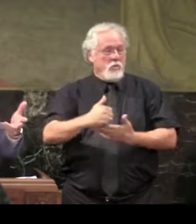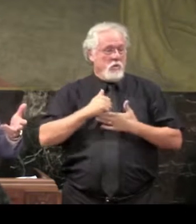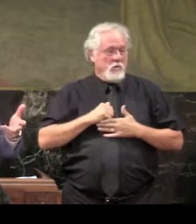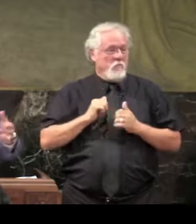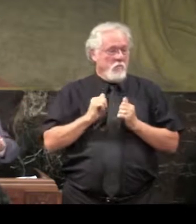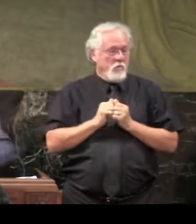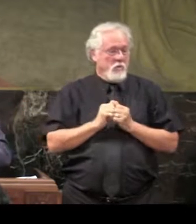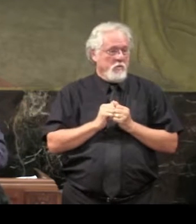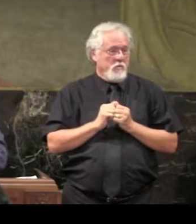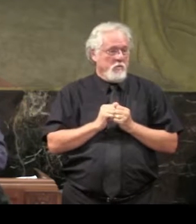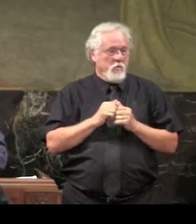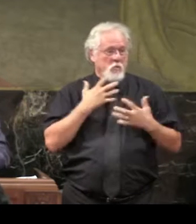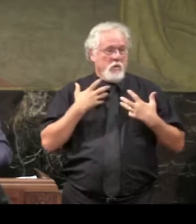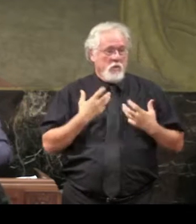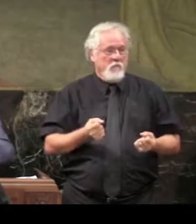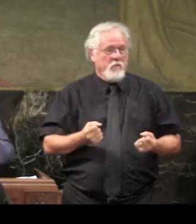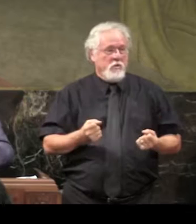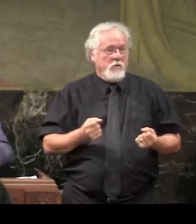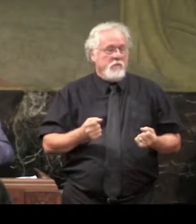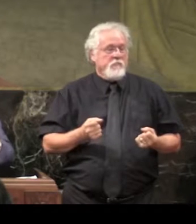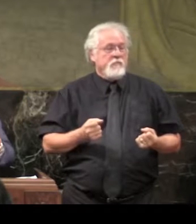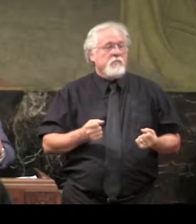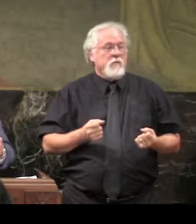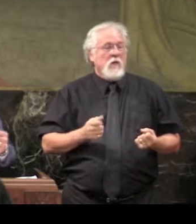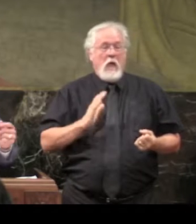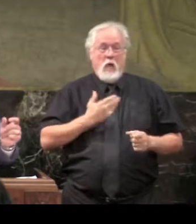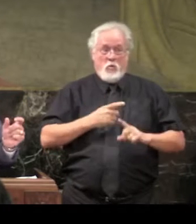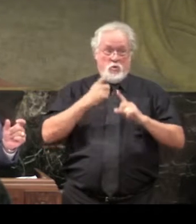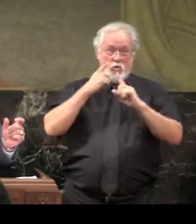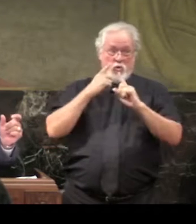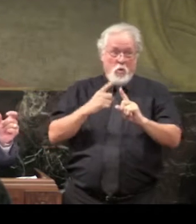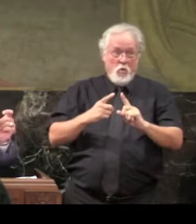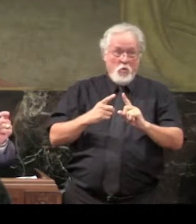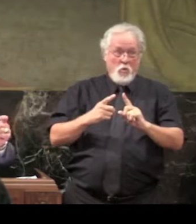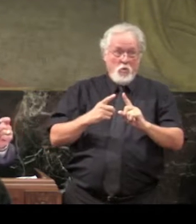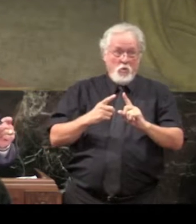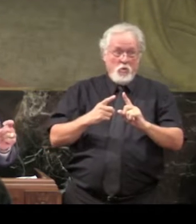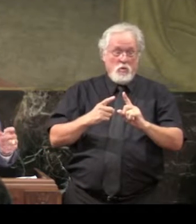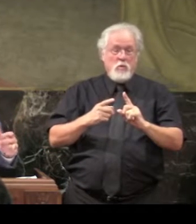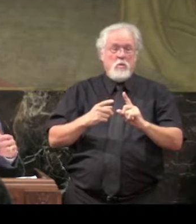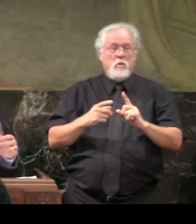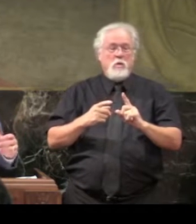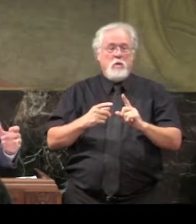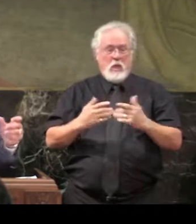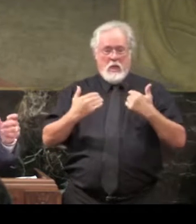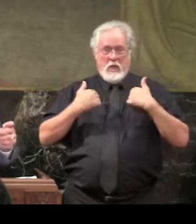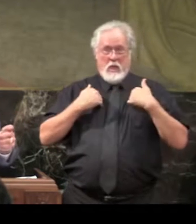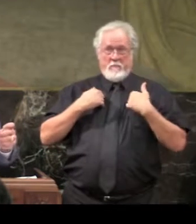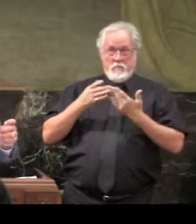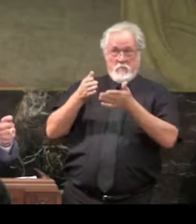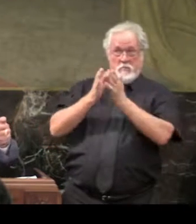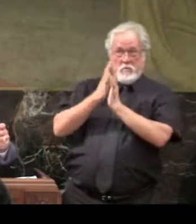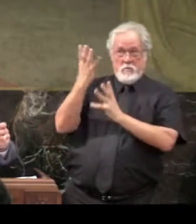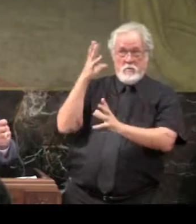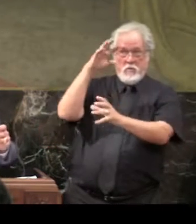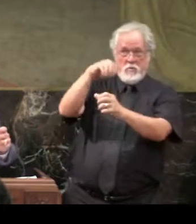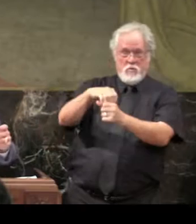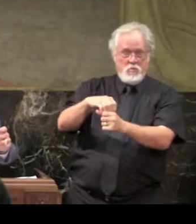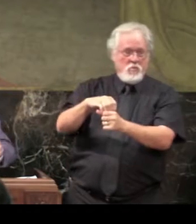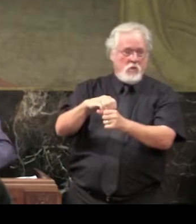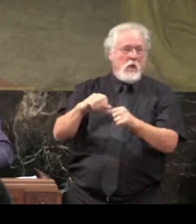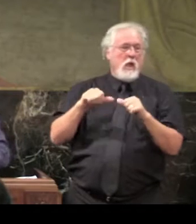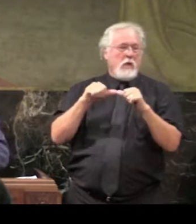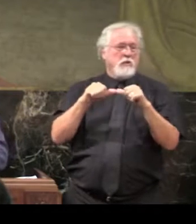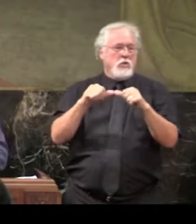with the recovery efforts, and it is our goal to have our request incorporated into the